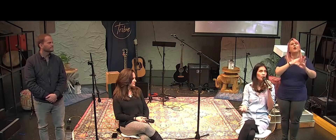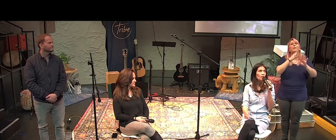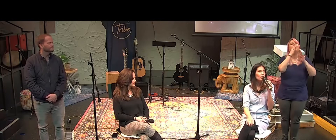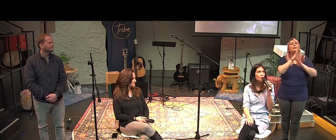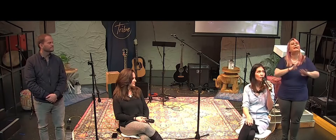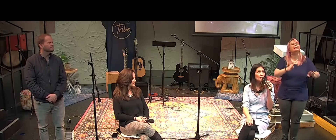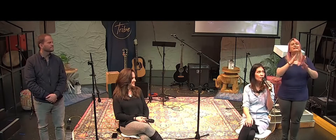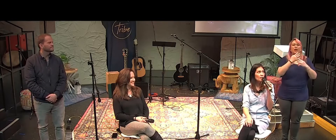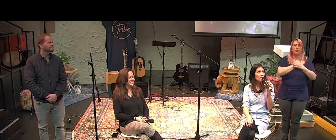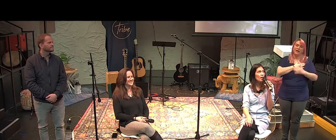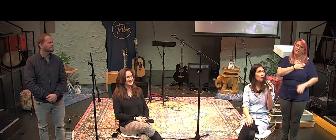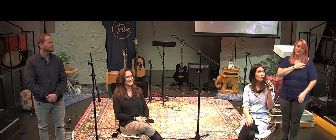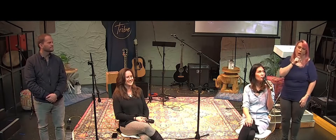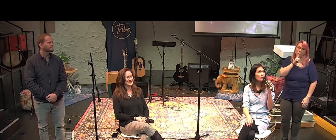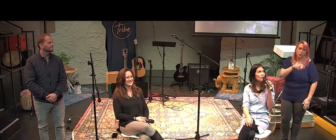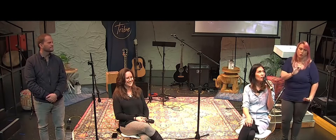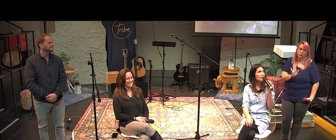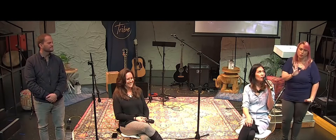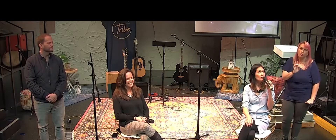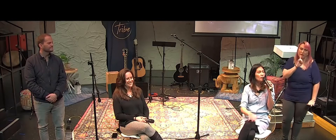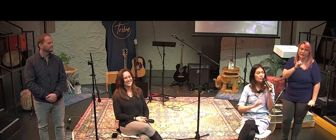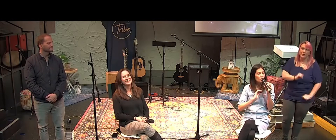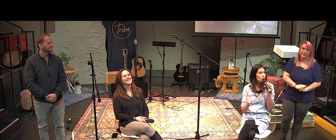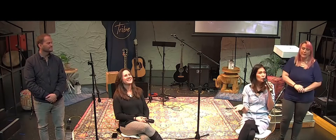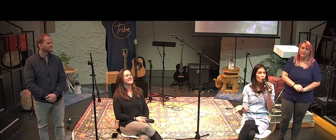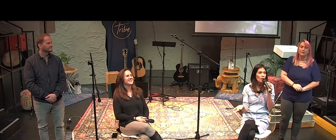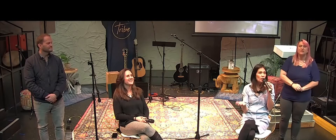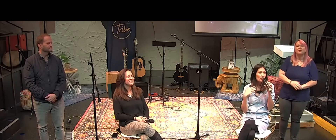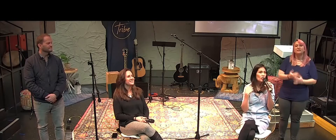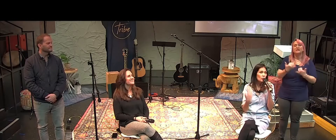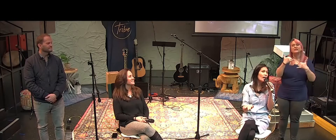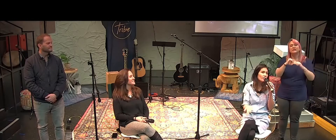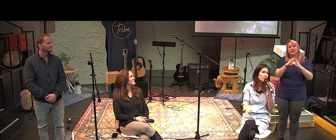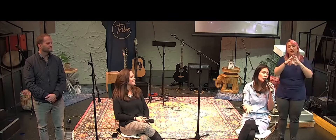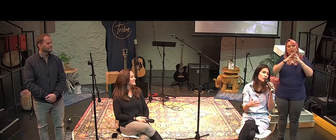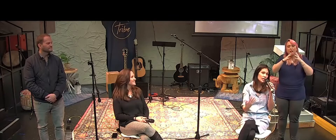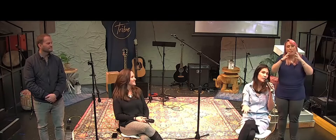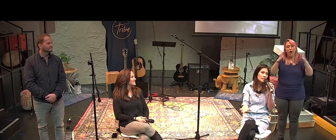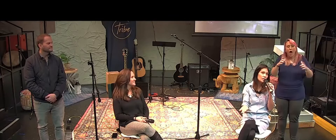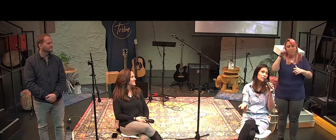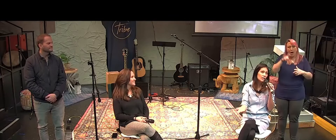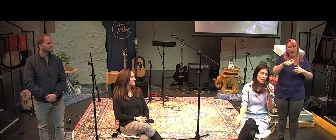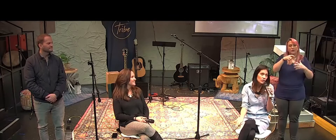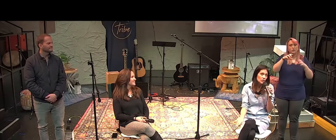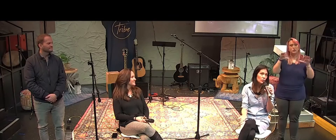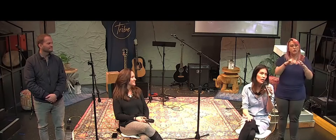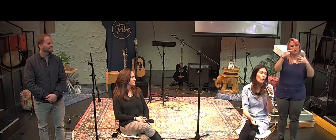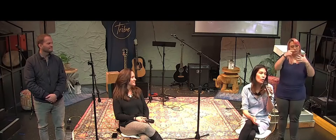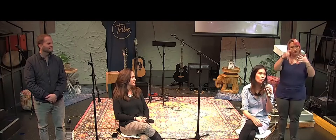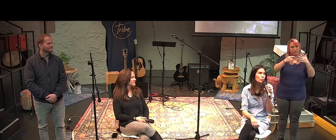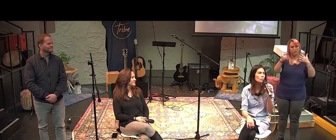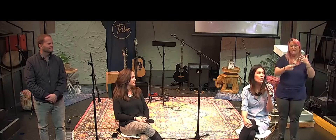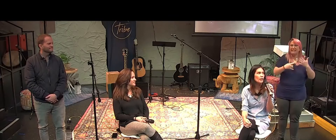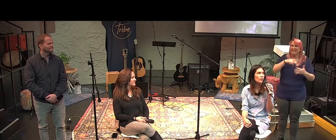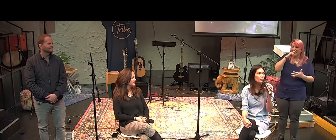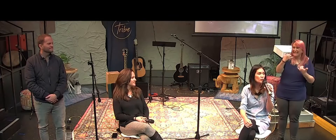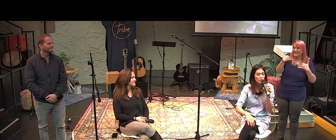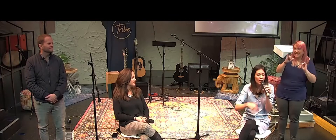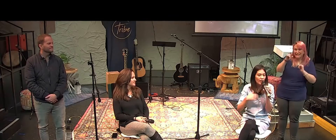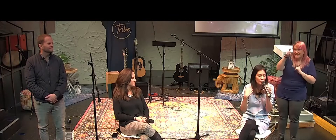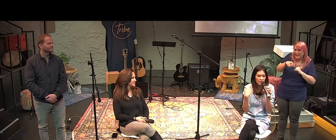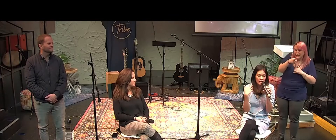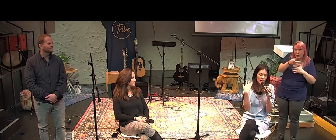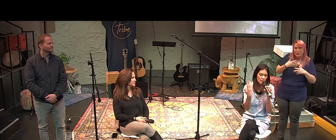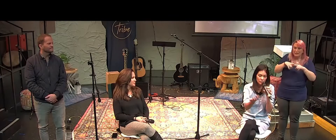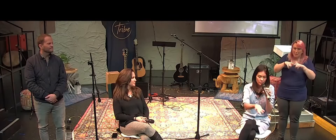true. It really isn't. There's still so much that you have to do. Your kids still need you at home. You